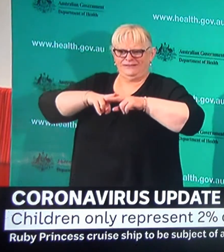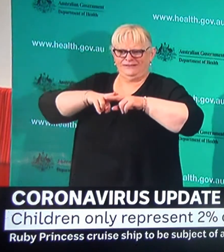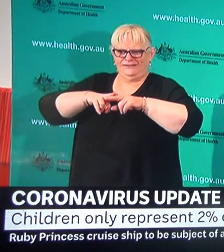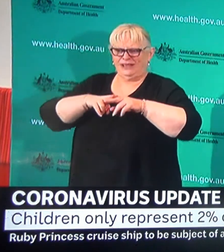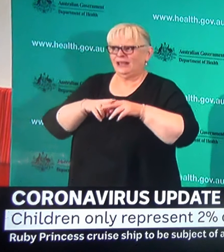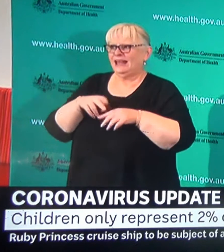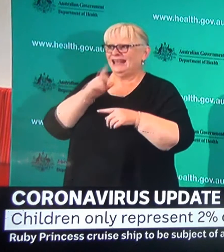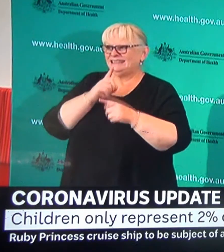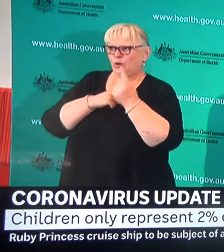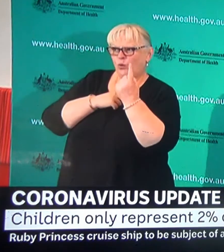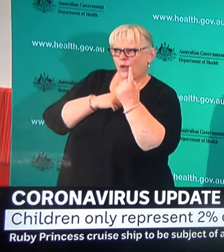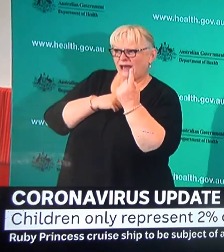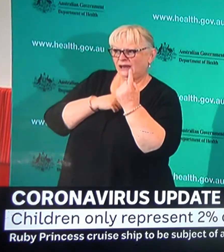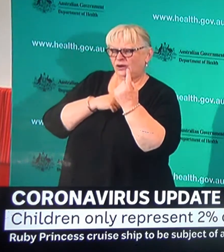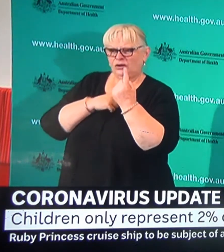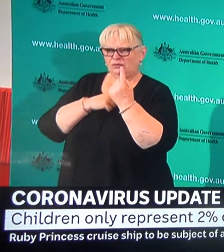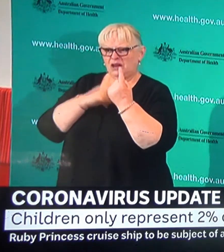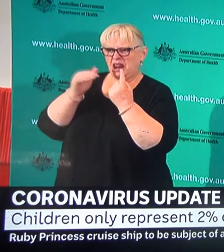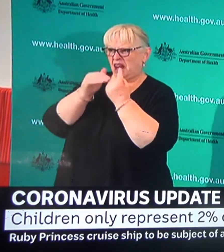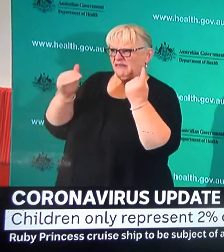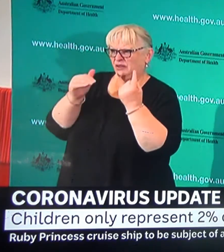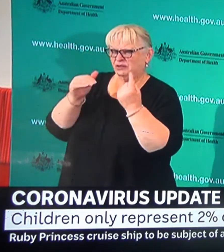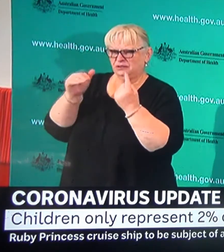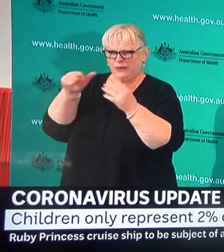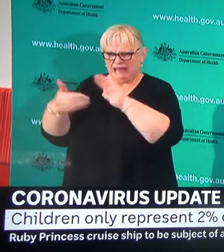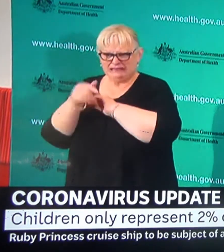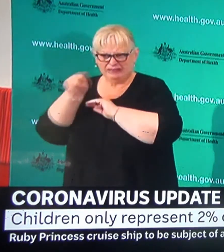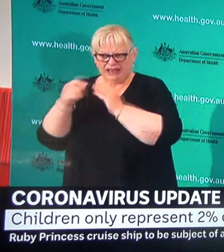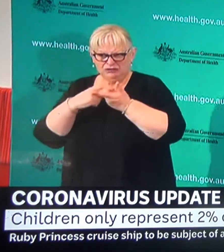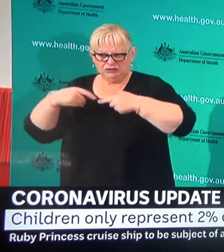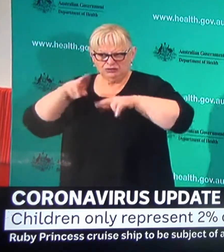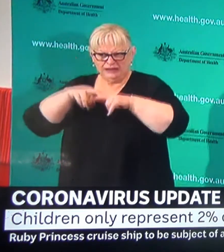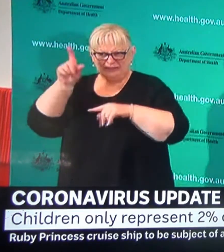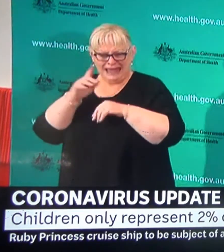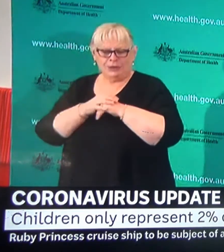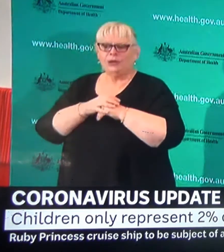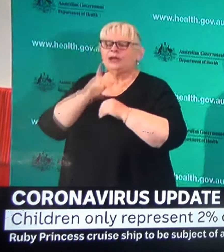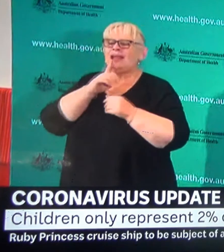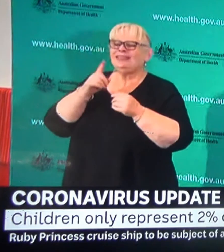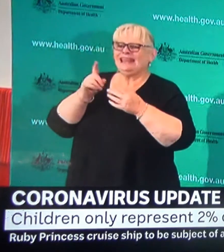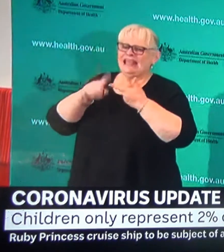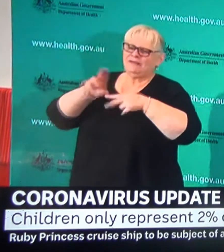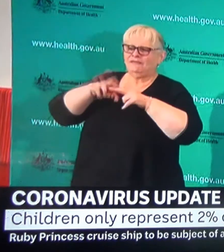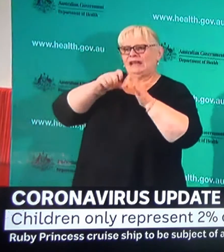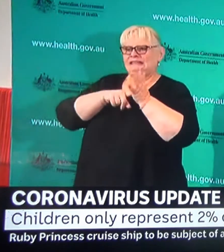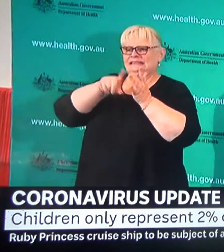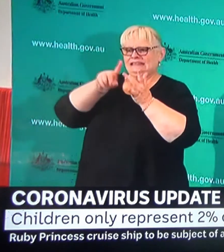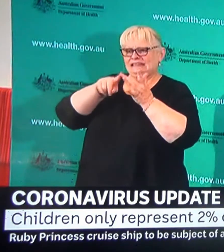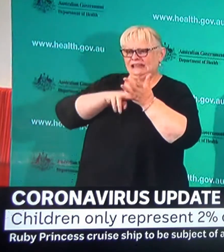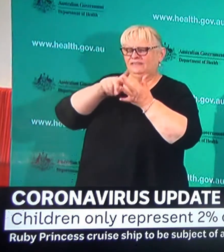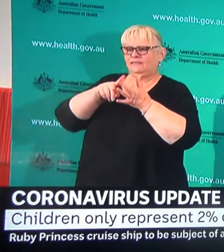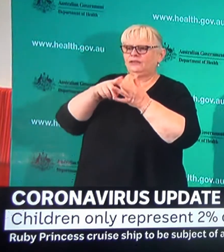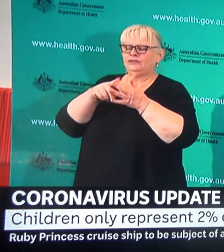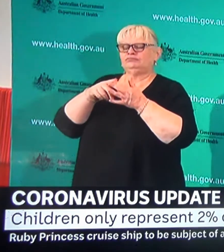aiming for? Is it level of 1? Are we below that now? The idea of the effective reproductive rate, or